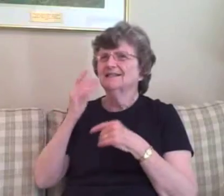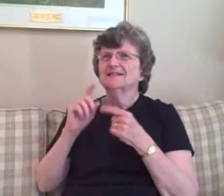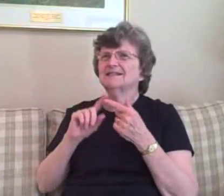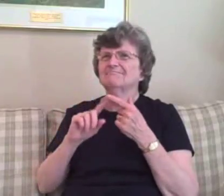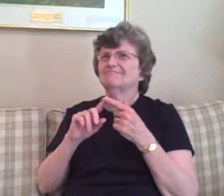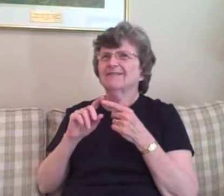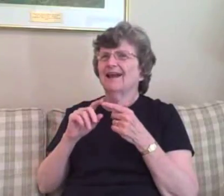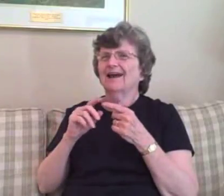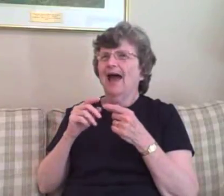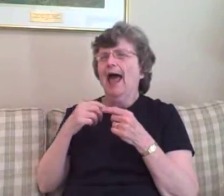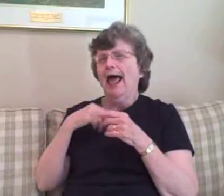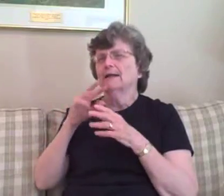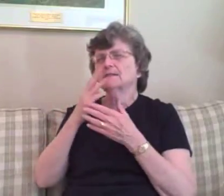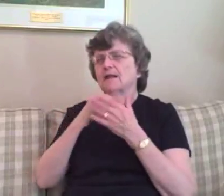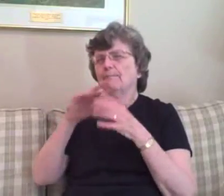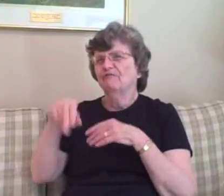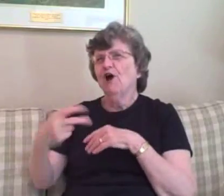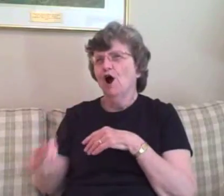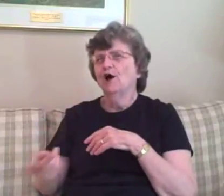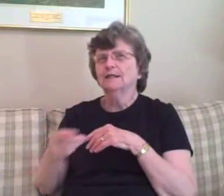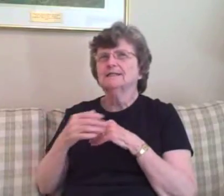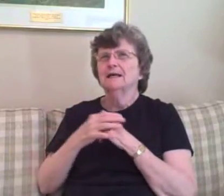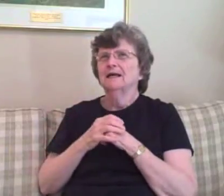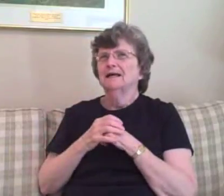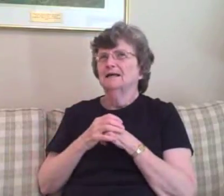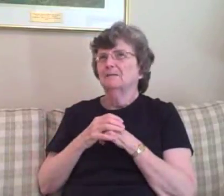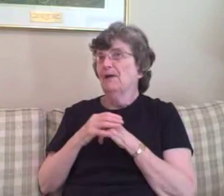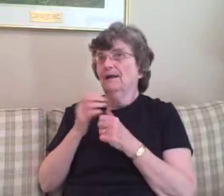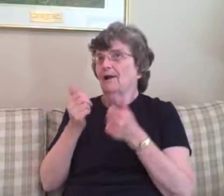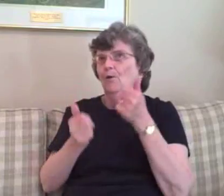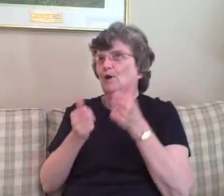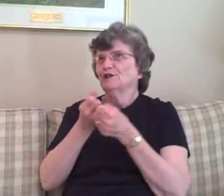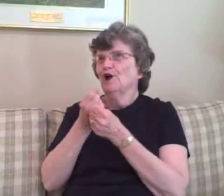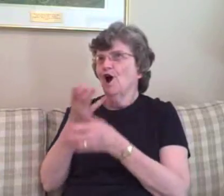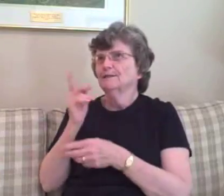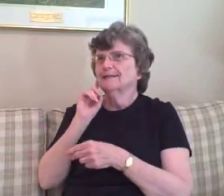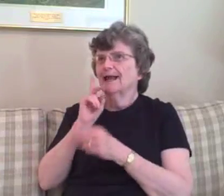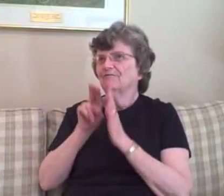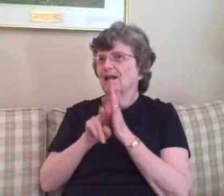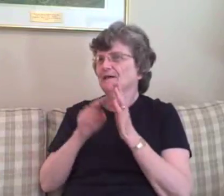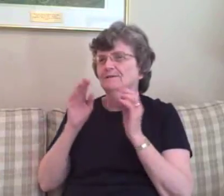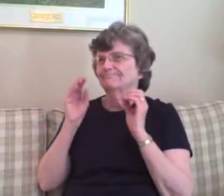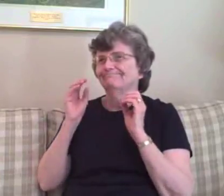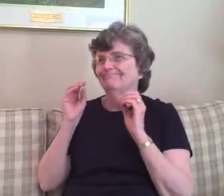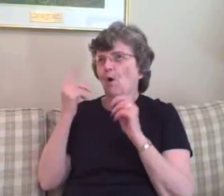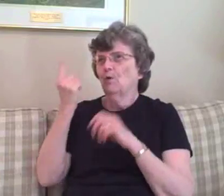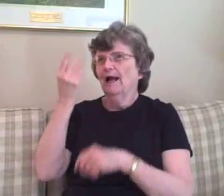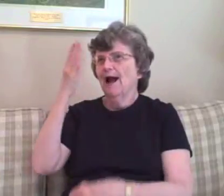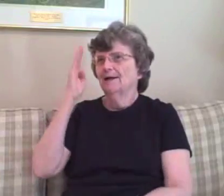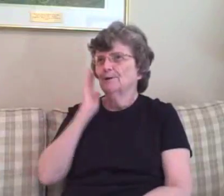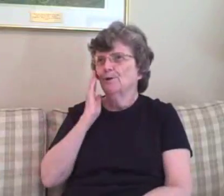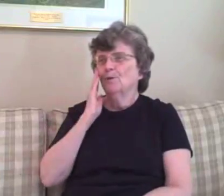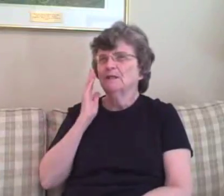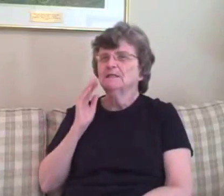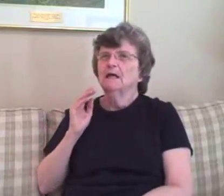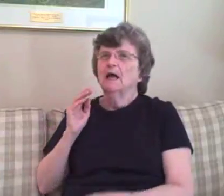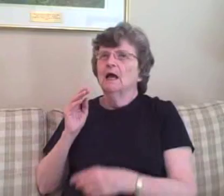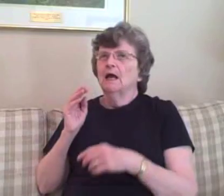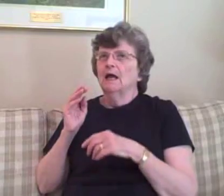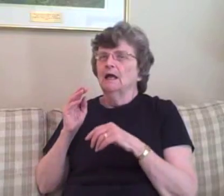no serious illnesses. I had some falls, but what caused my deafness, really, only God knows the